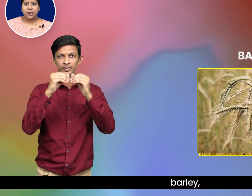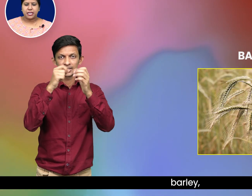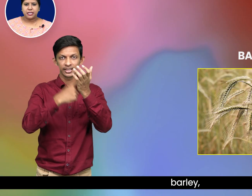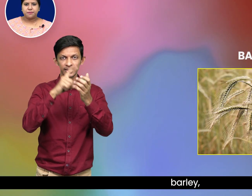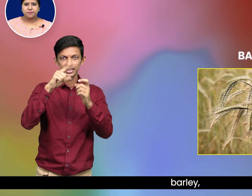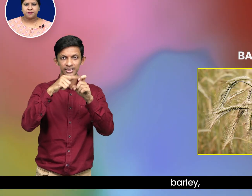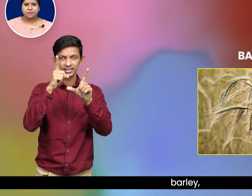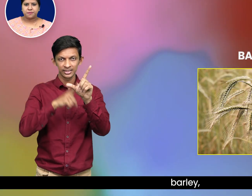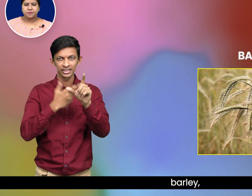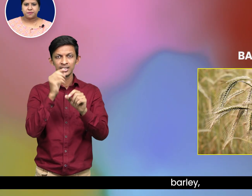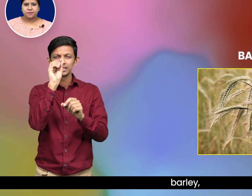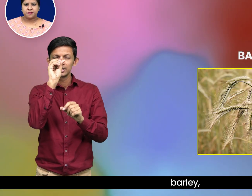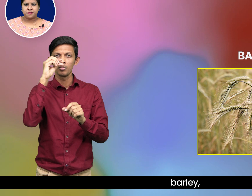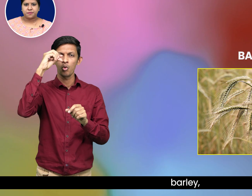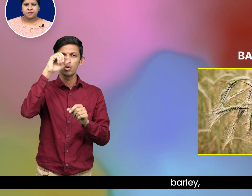barley,